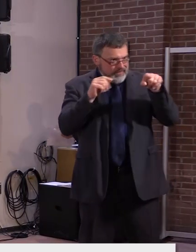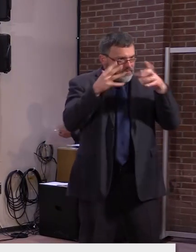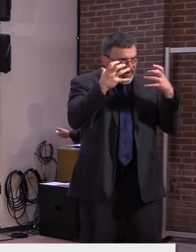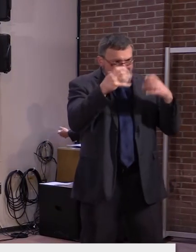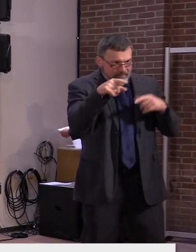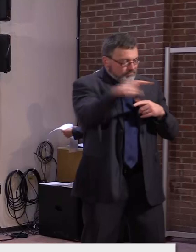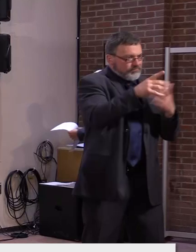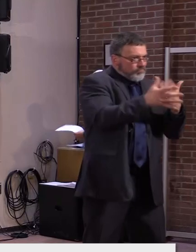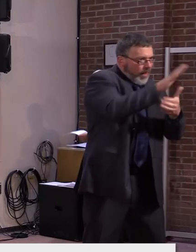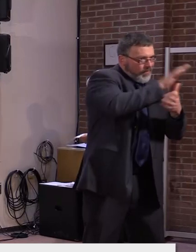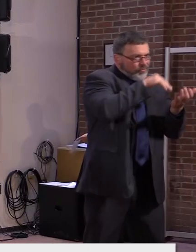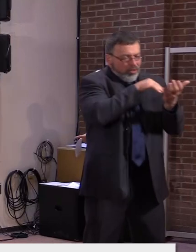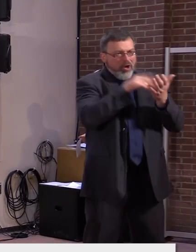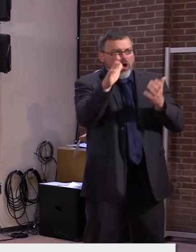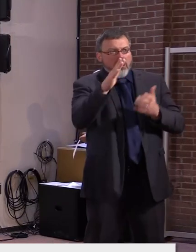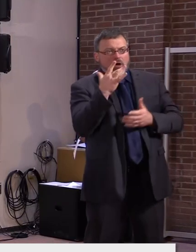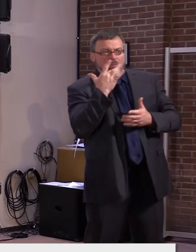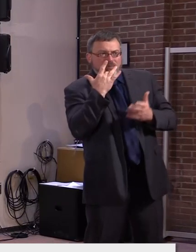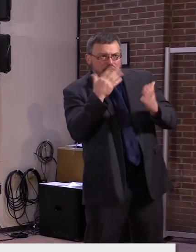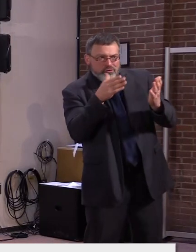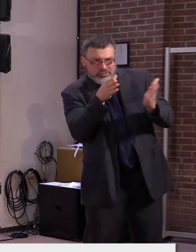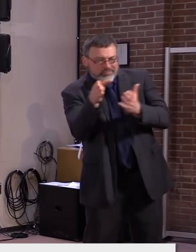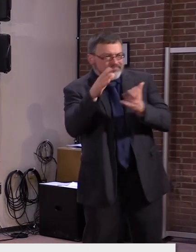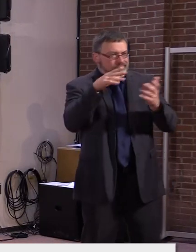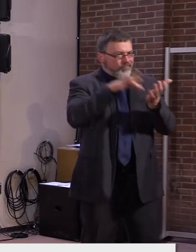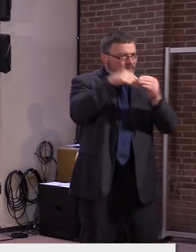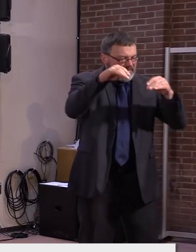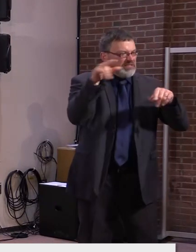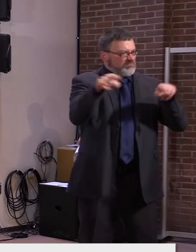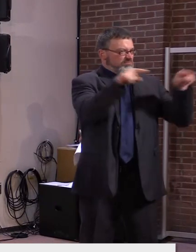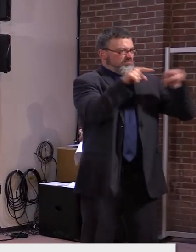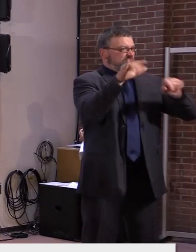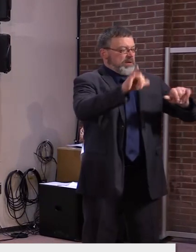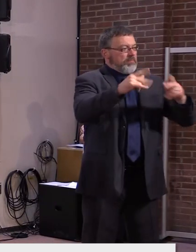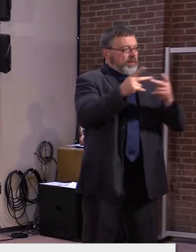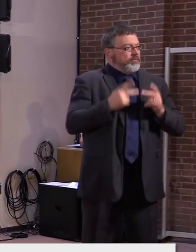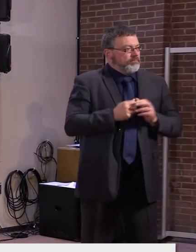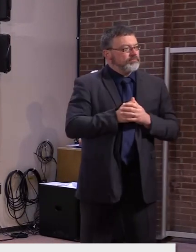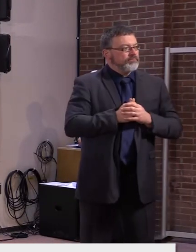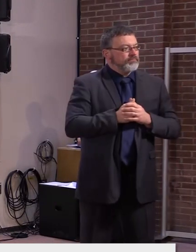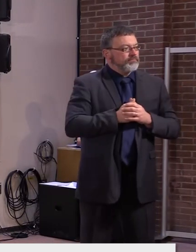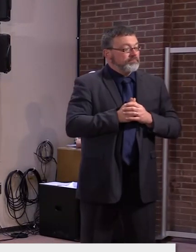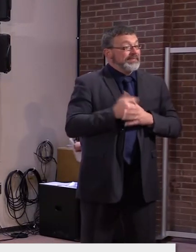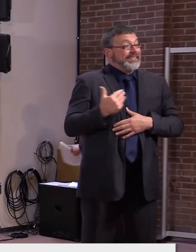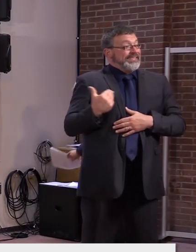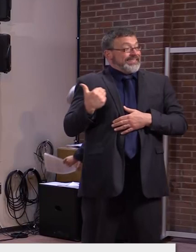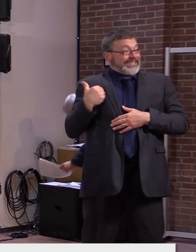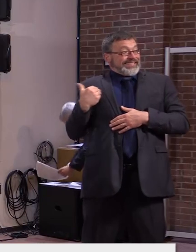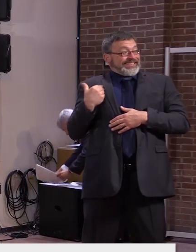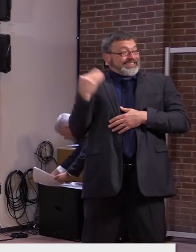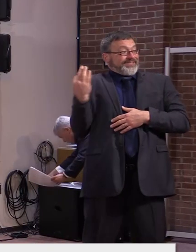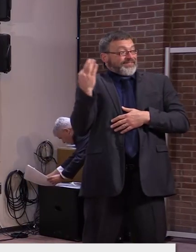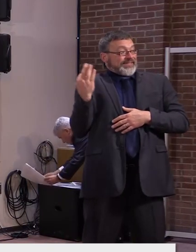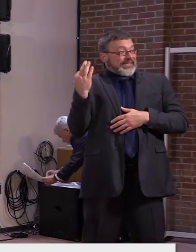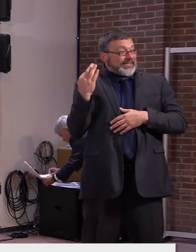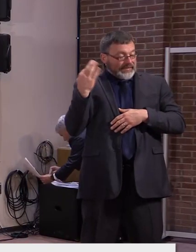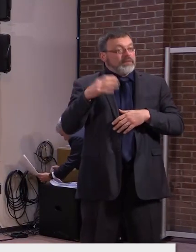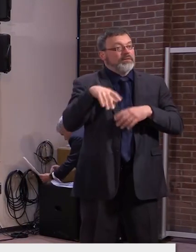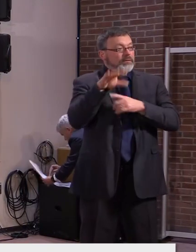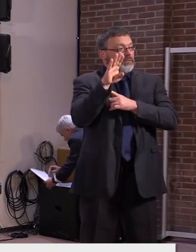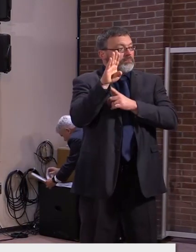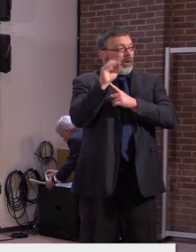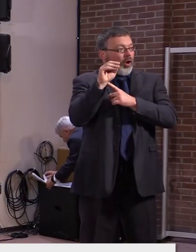Next, as you know, as of Friday, booster shots have been approved for all three vaccines. If